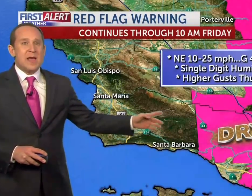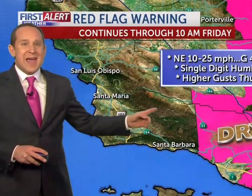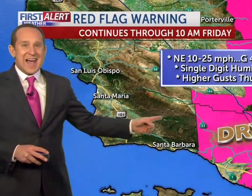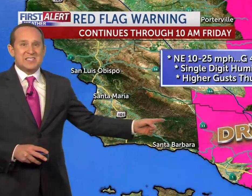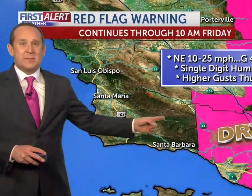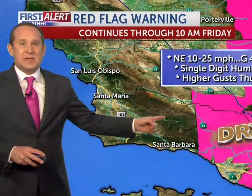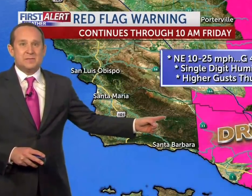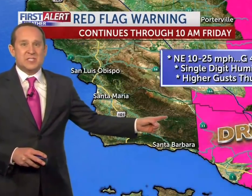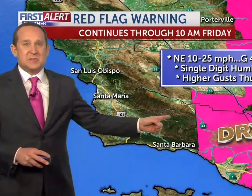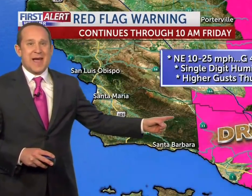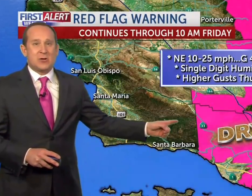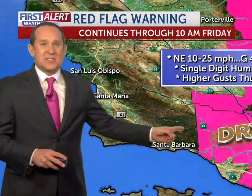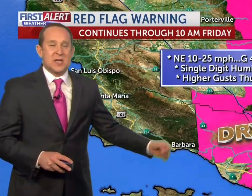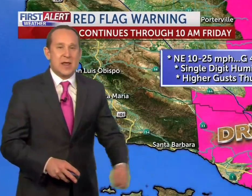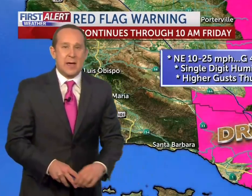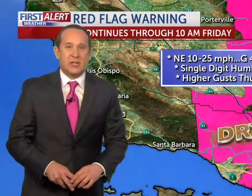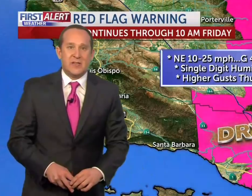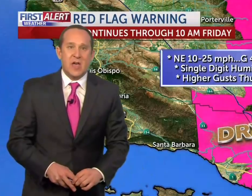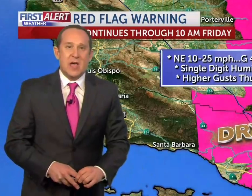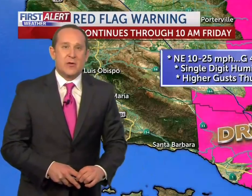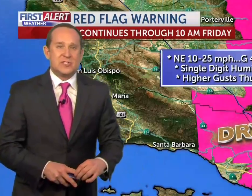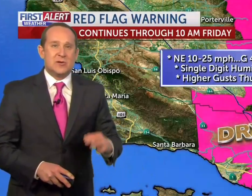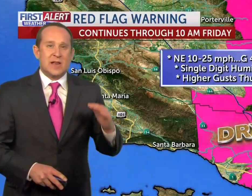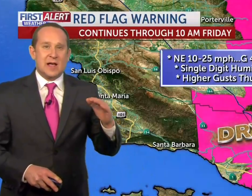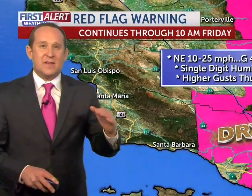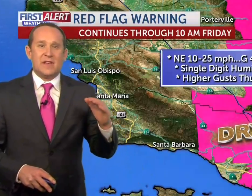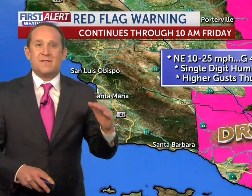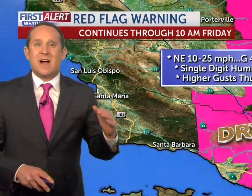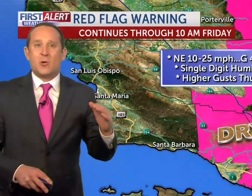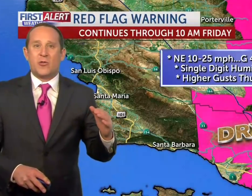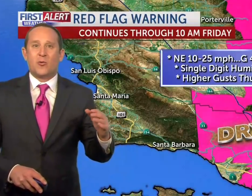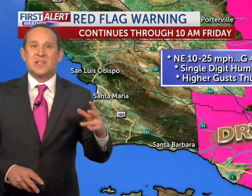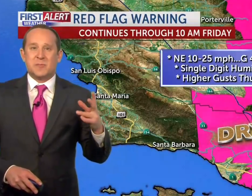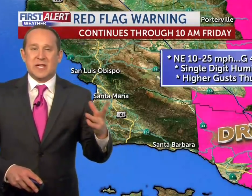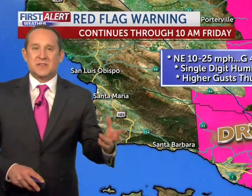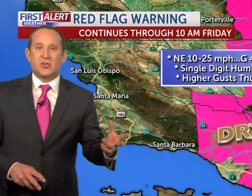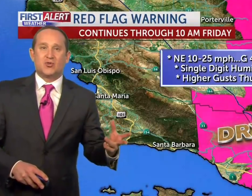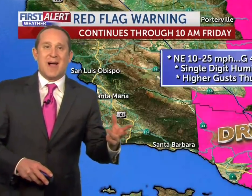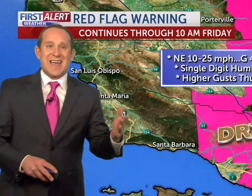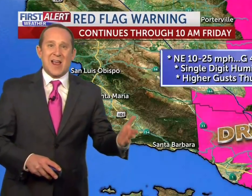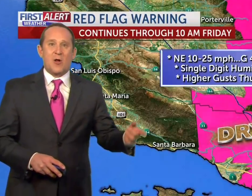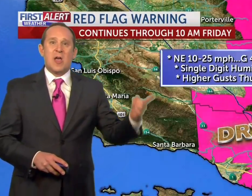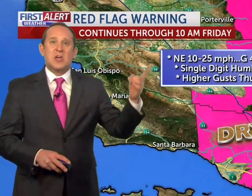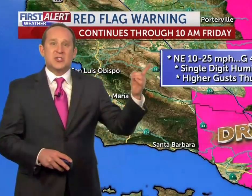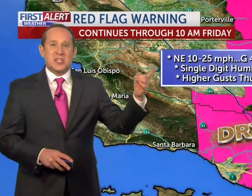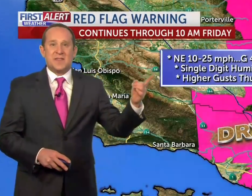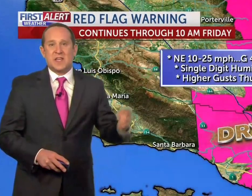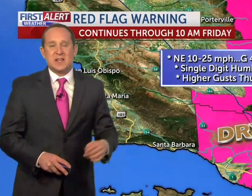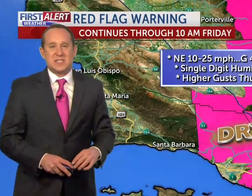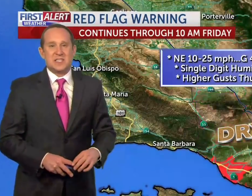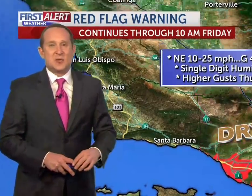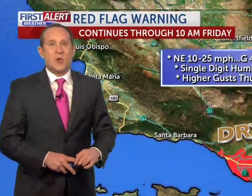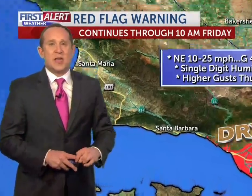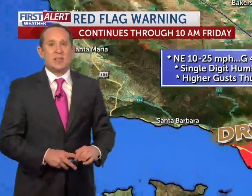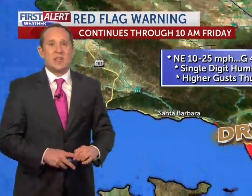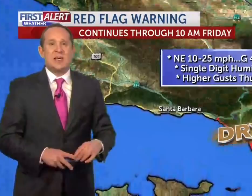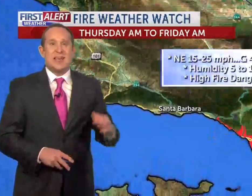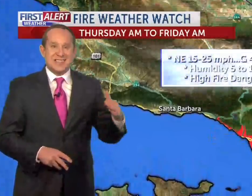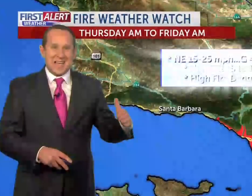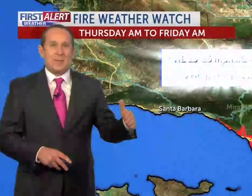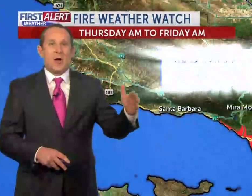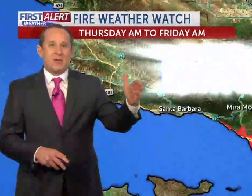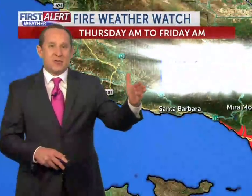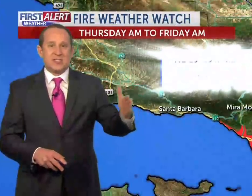County anymore, hasn't been since back on Sunday, I believe, there's still an elevated fire weather risk because of the dry air, just not the gustiest of